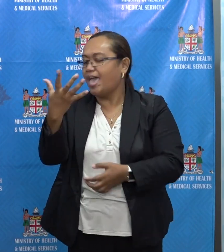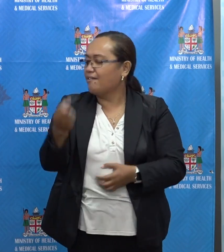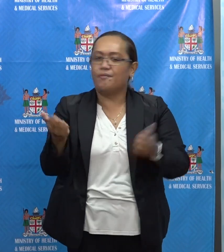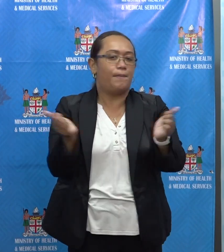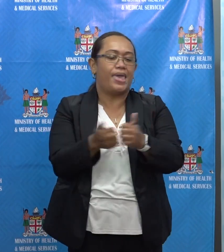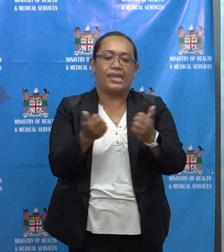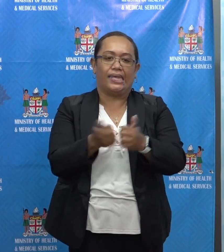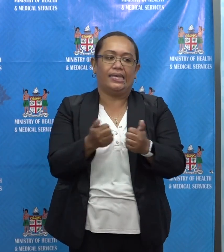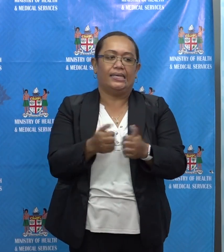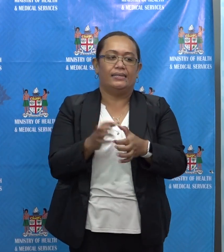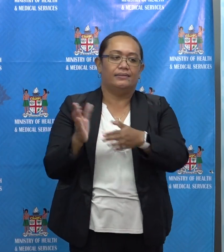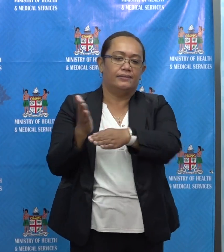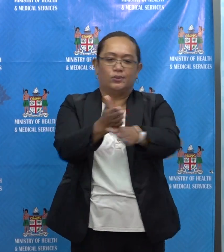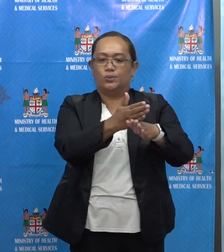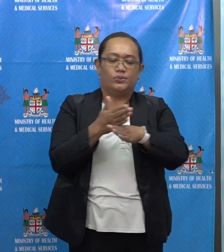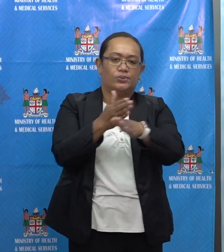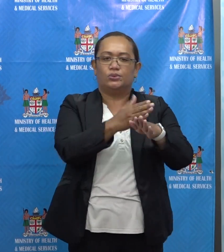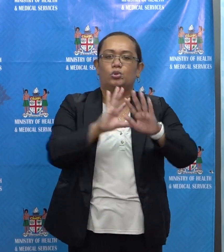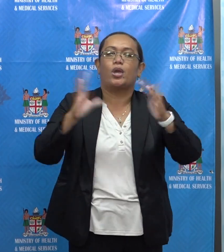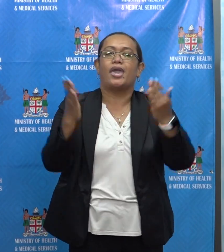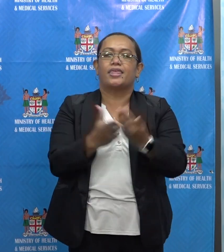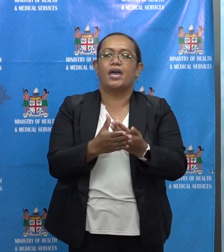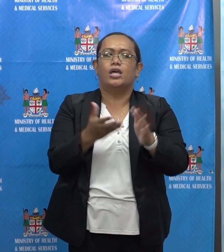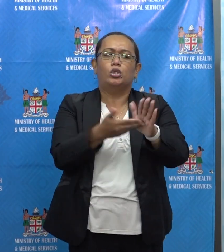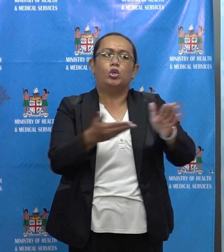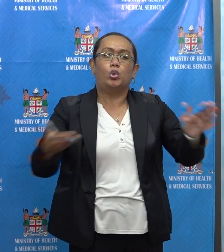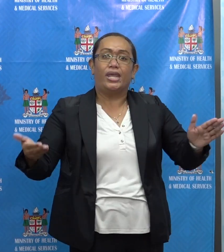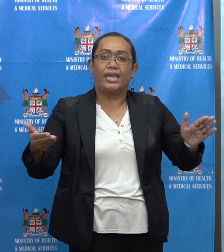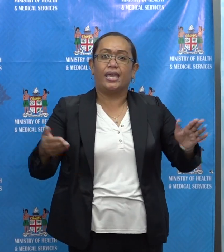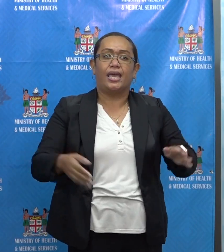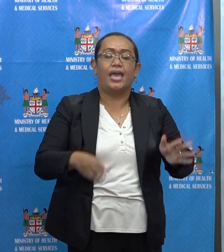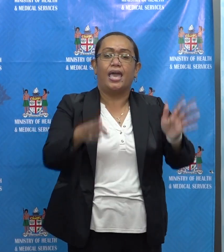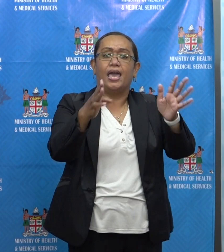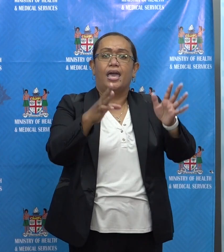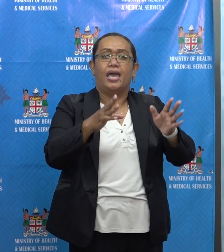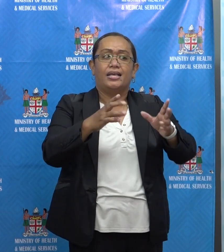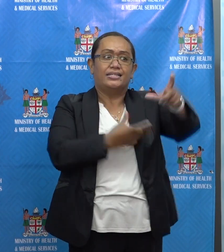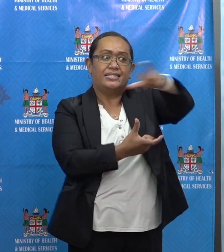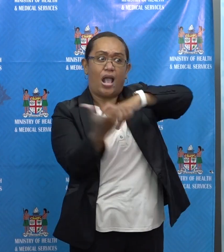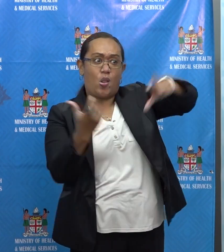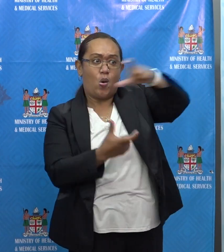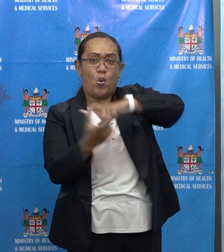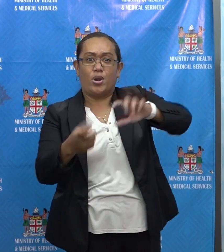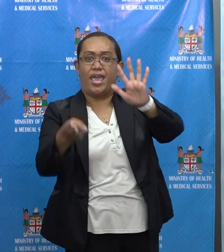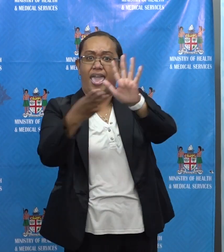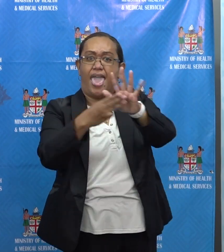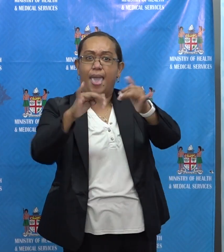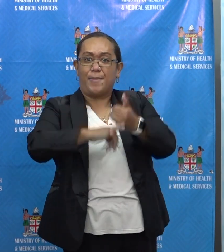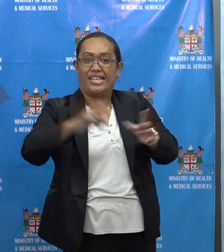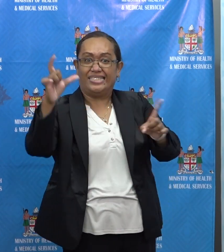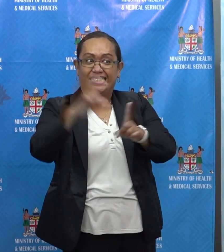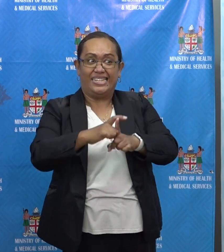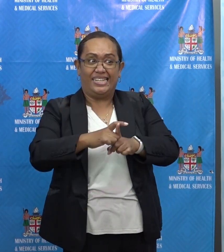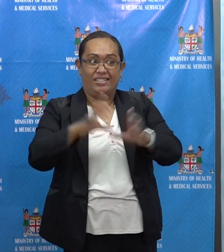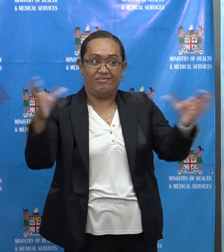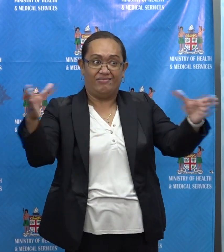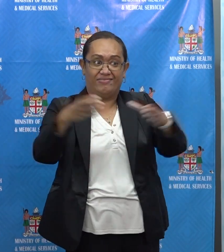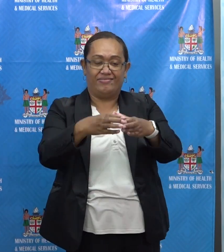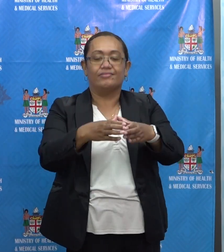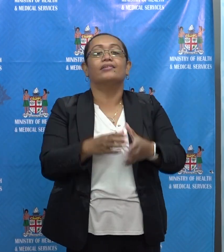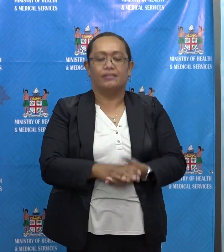MSP. They worked with us during even during the cyclone, during our recovery efforts, Yasa